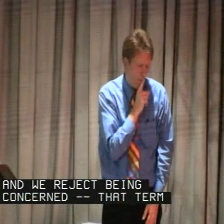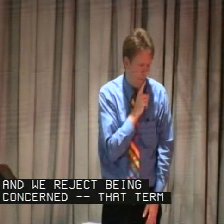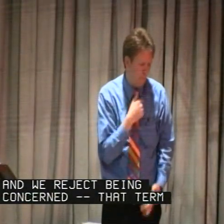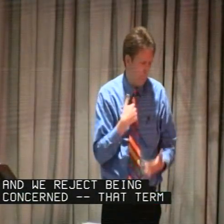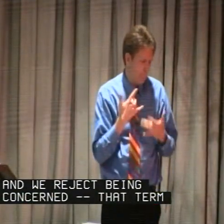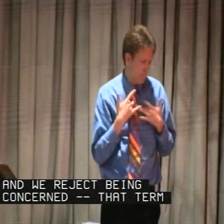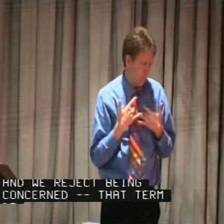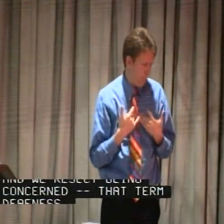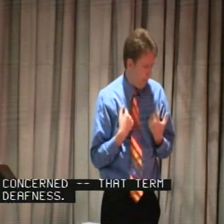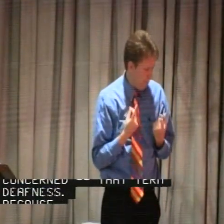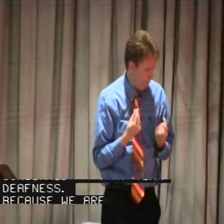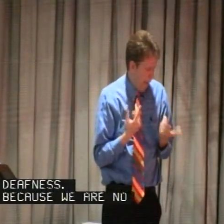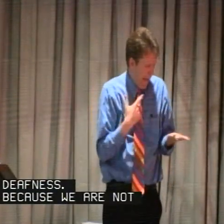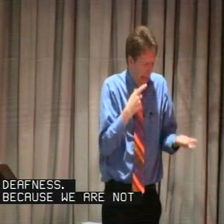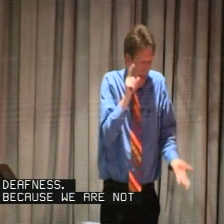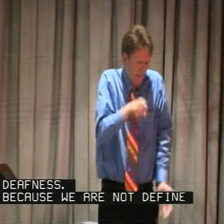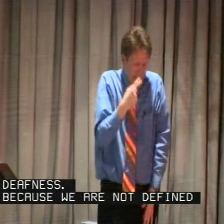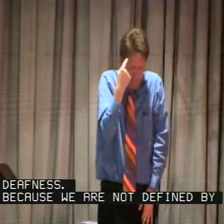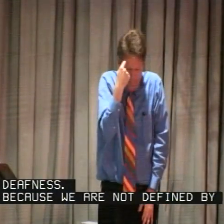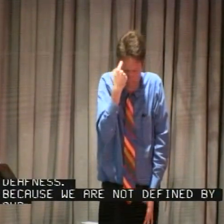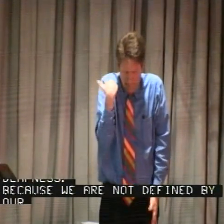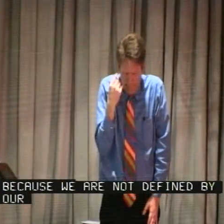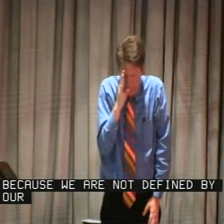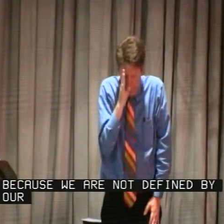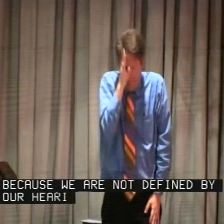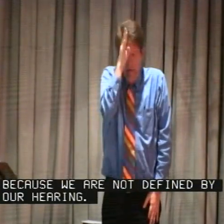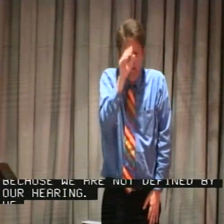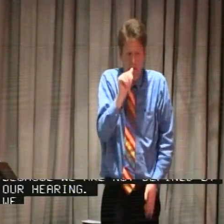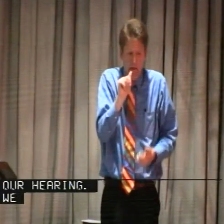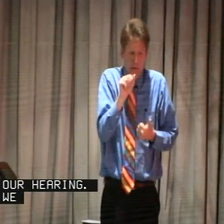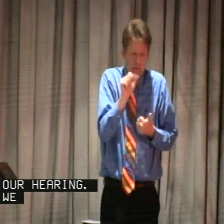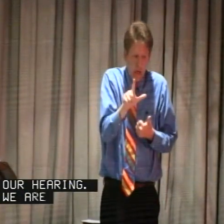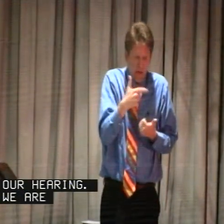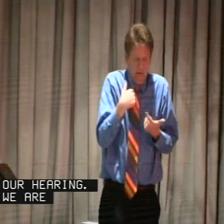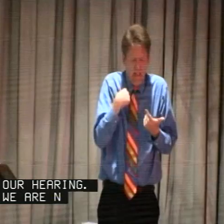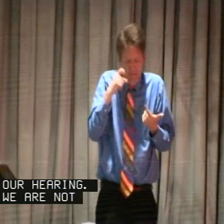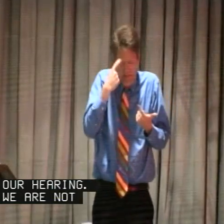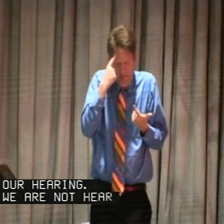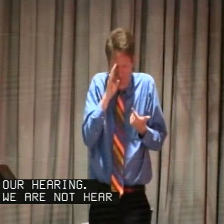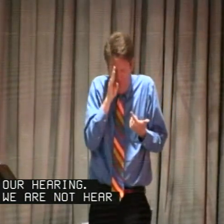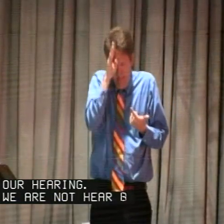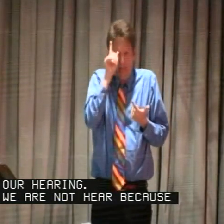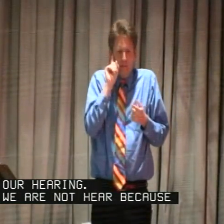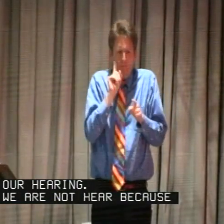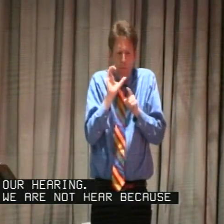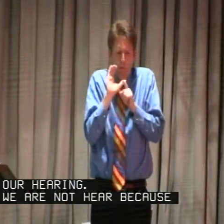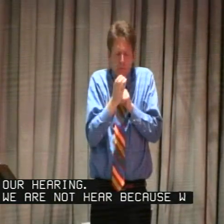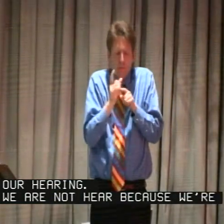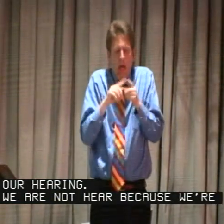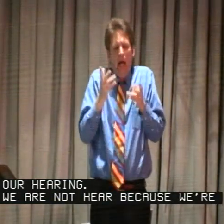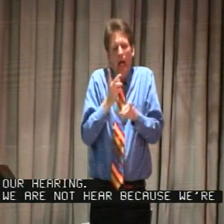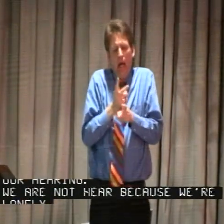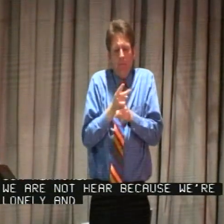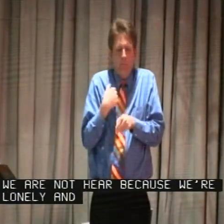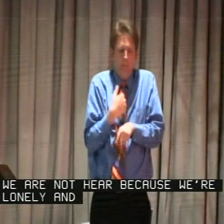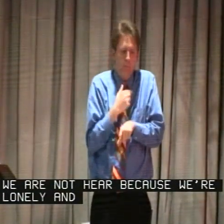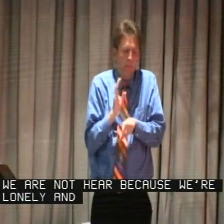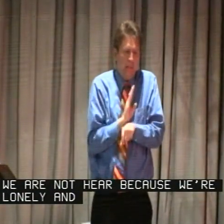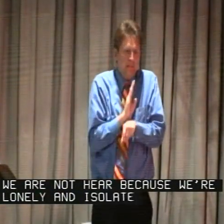by our hearing. We are not here because we're lonely and isolated, so we had to create ASL